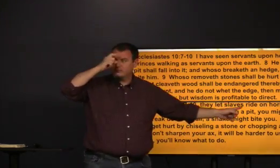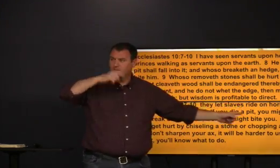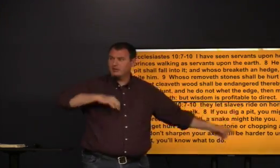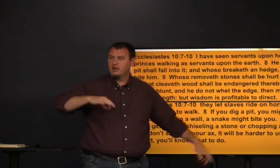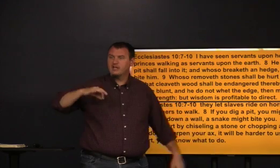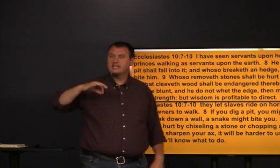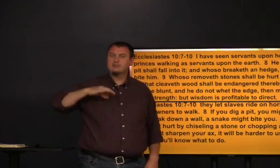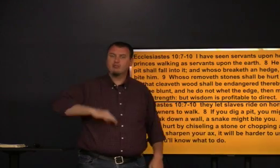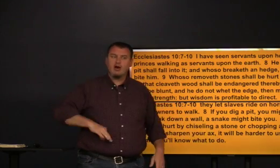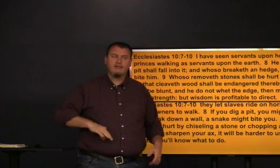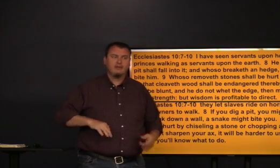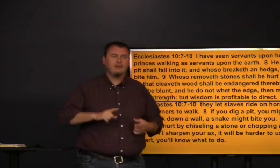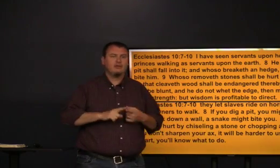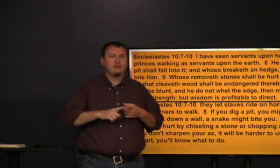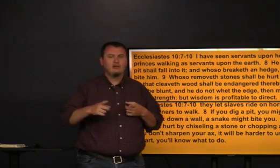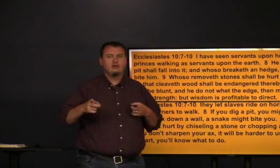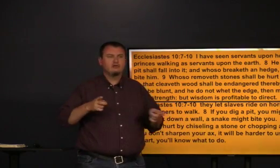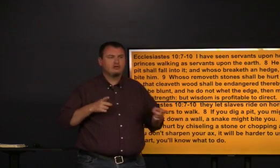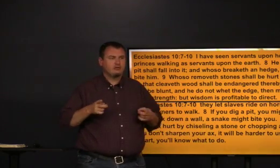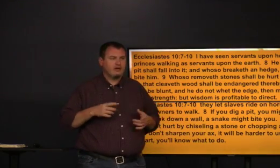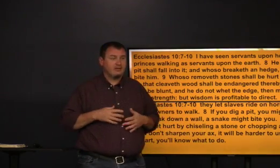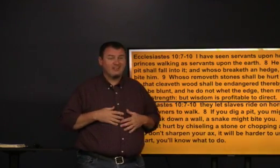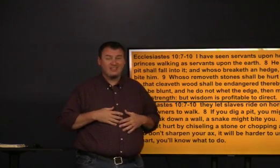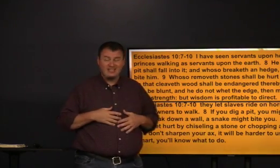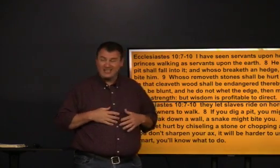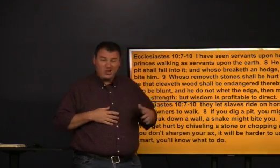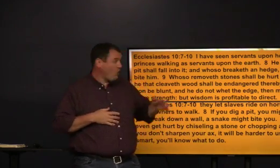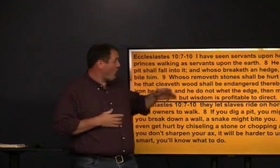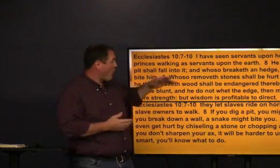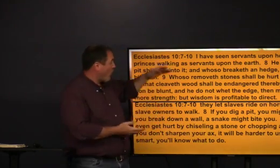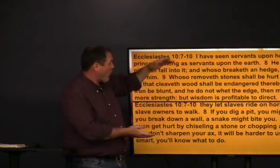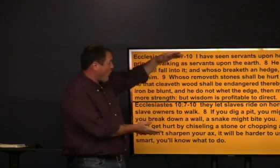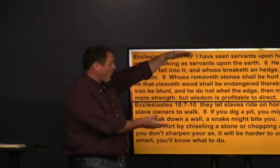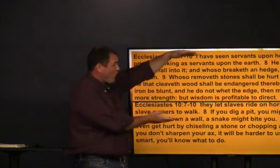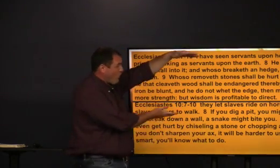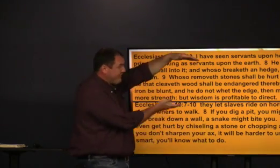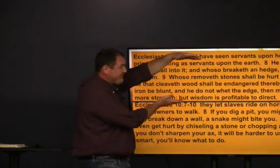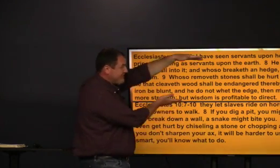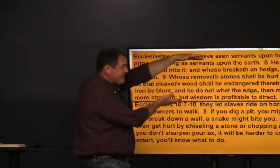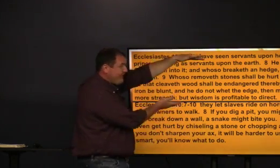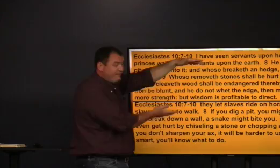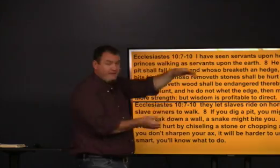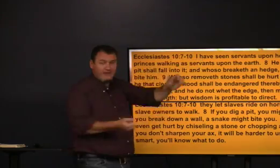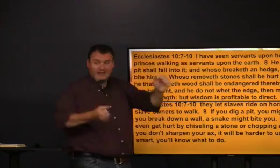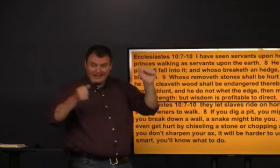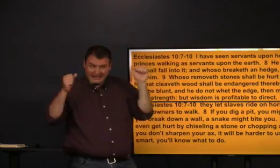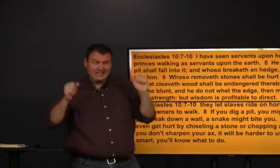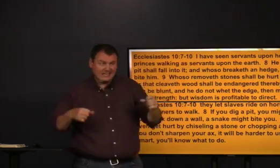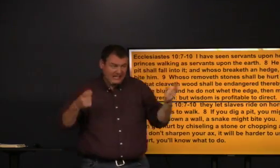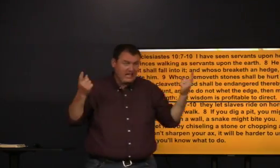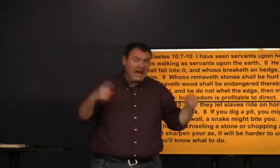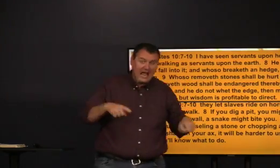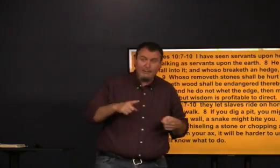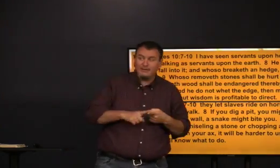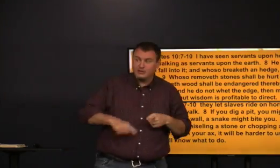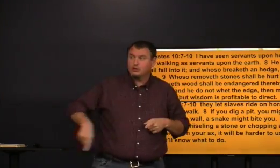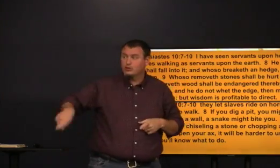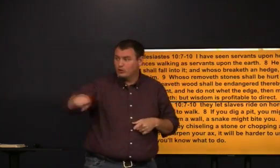Wisdom is profitable to direct. All this stuff can happen to